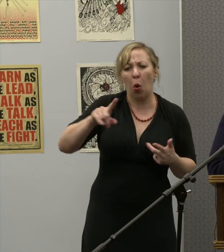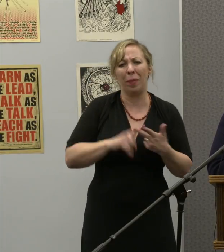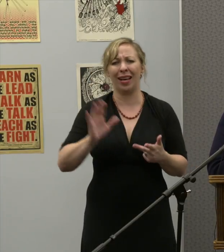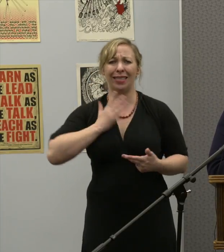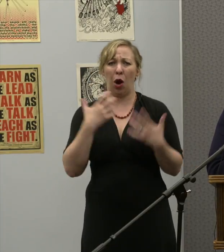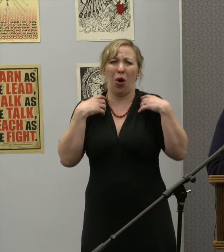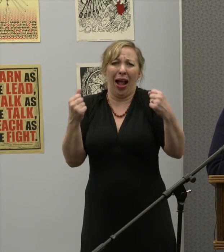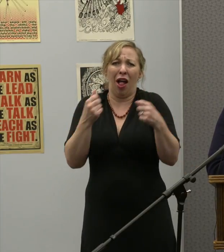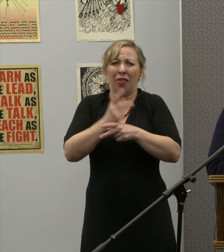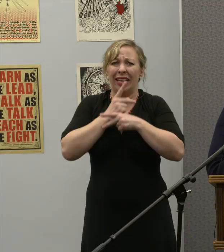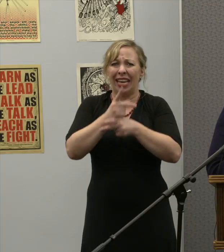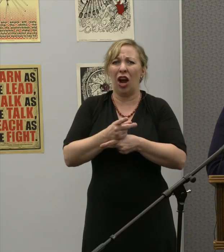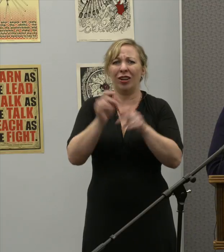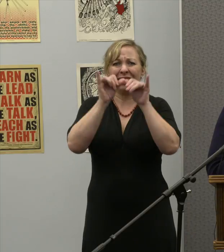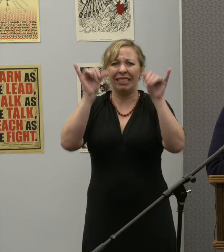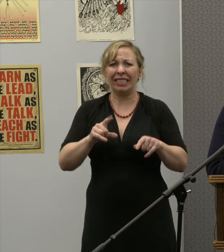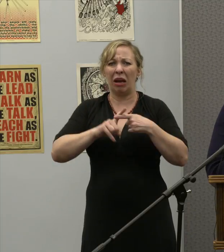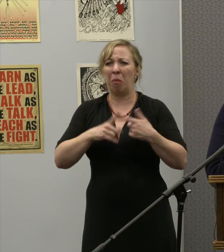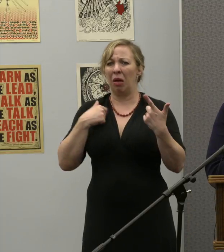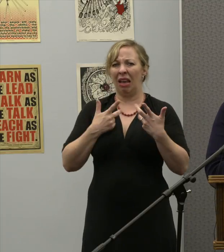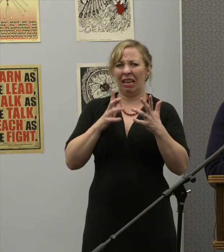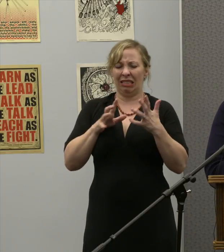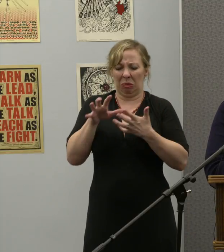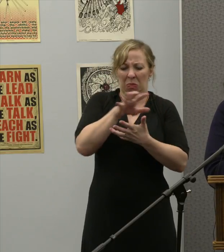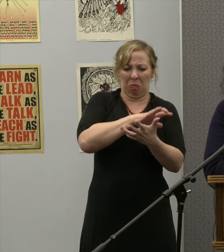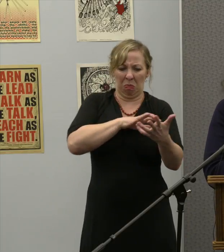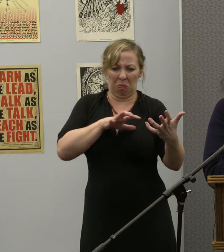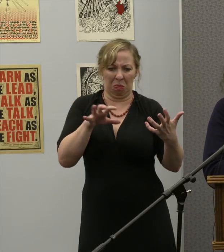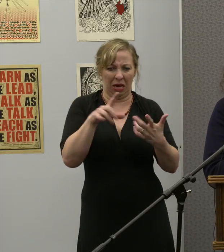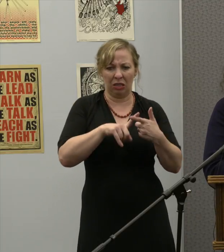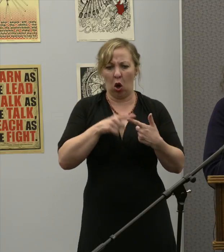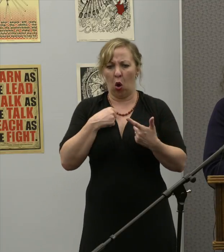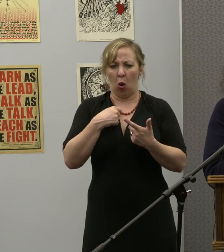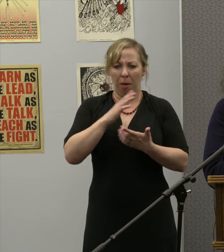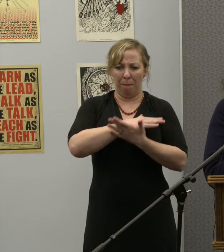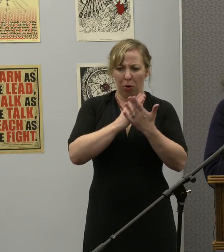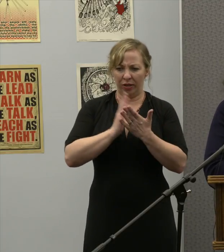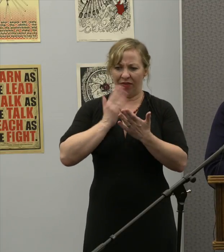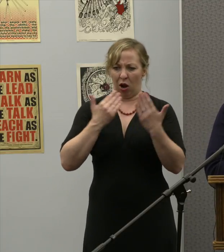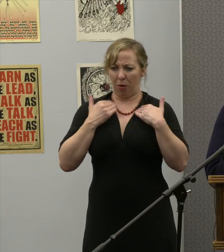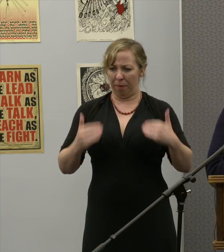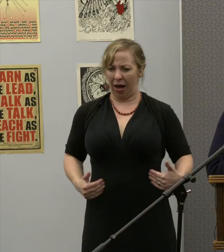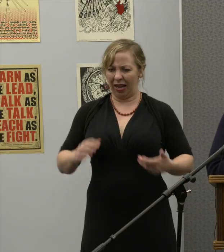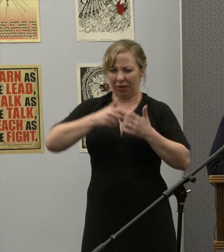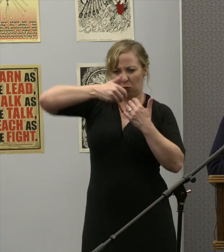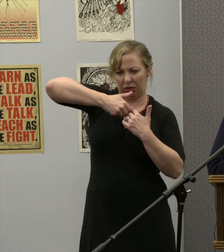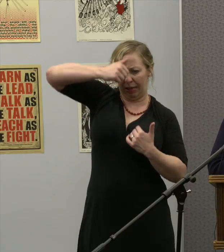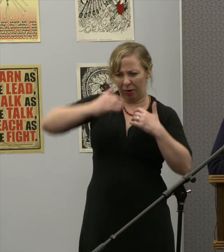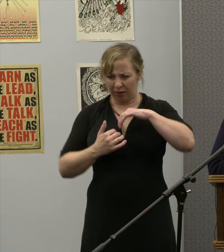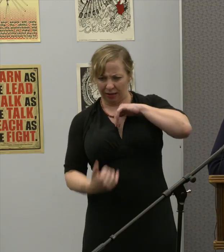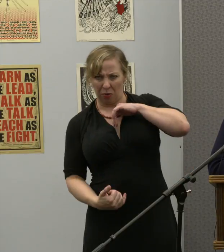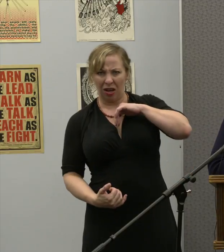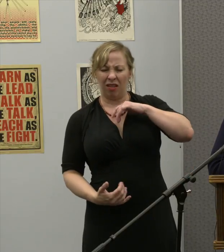healthcare system is a patchwork system, and they try to make us think that the different parts of our body are sort of separate entities, right? If you